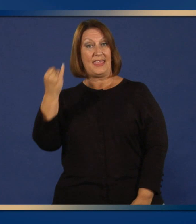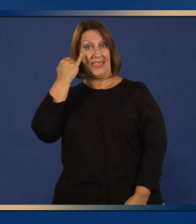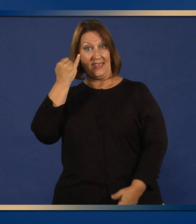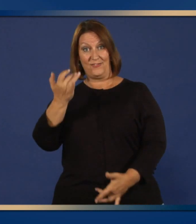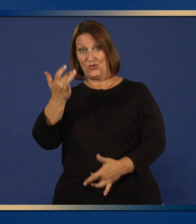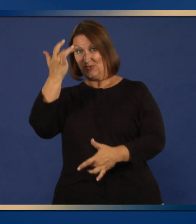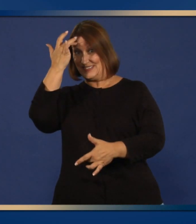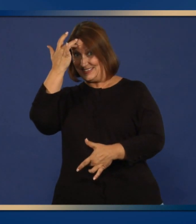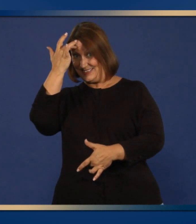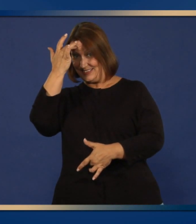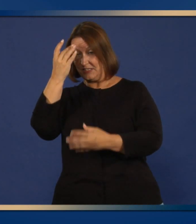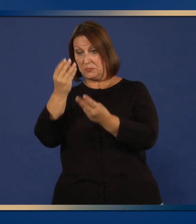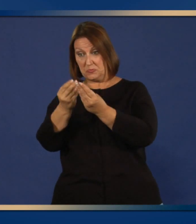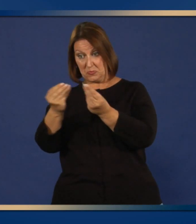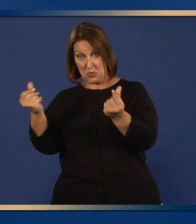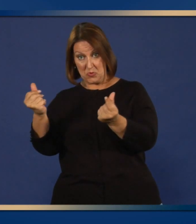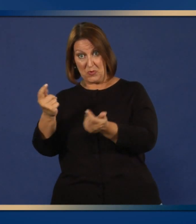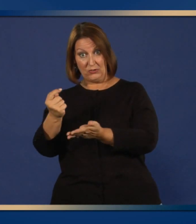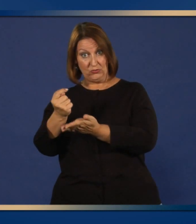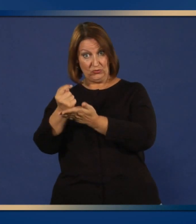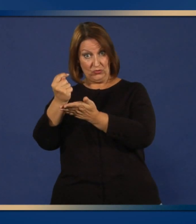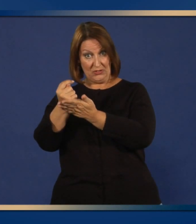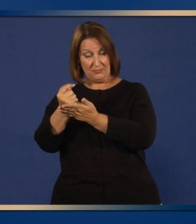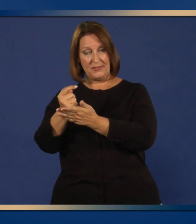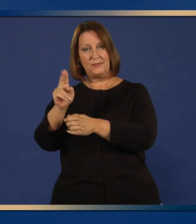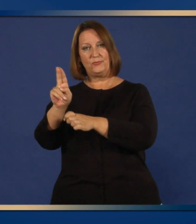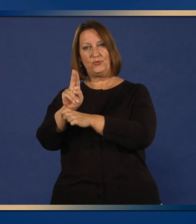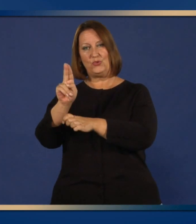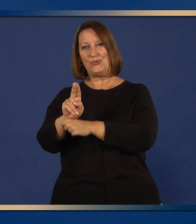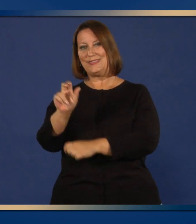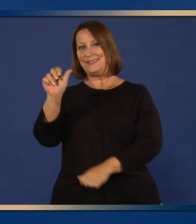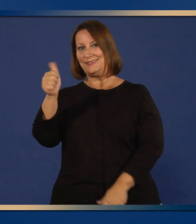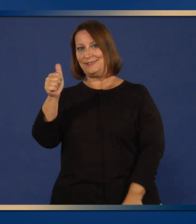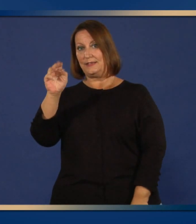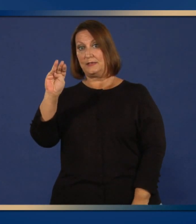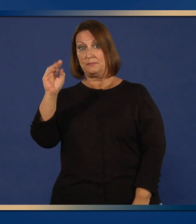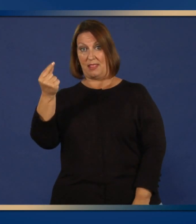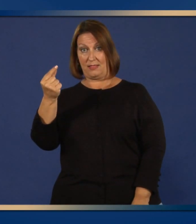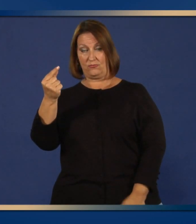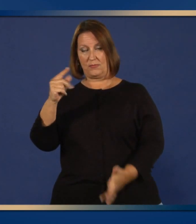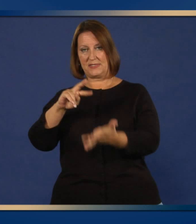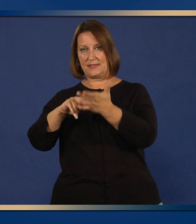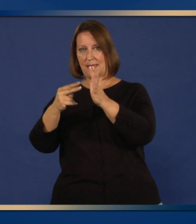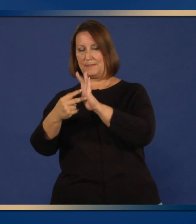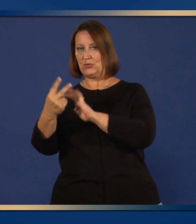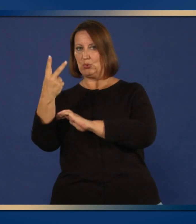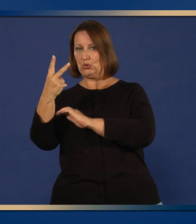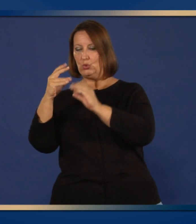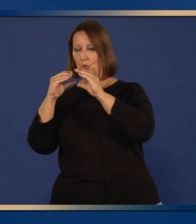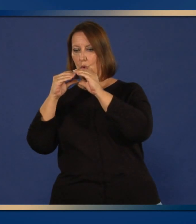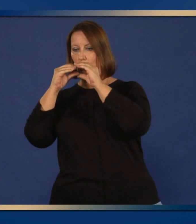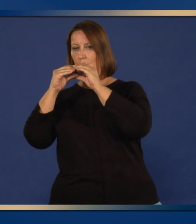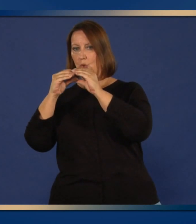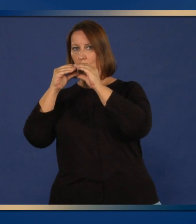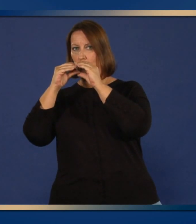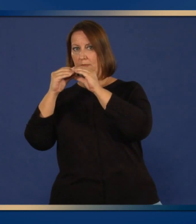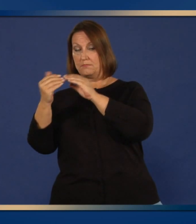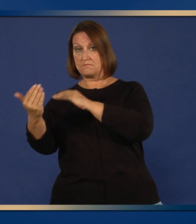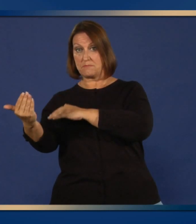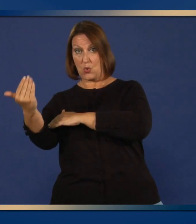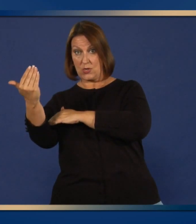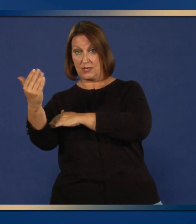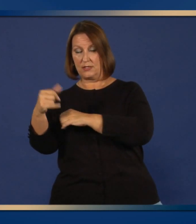For treatment, 10 milligrams or 2 inhalations